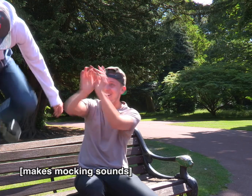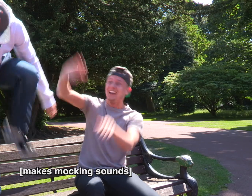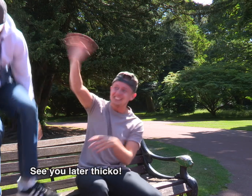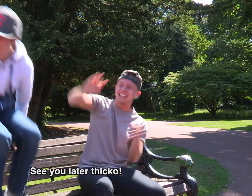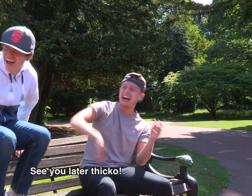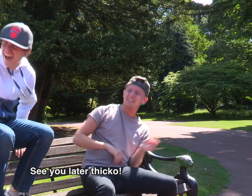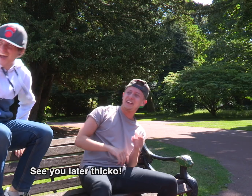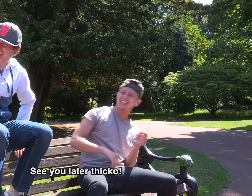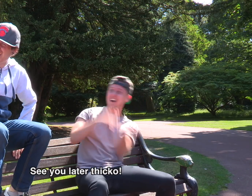Mate. See you later, Pico.